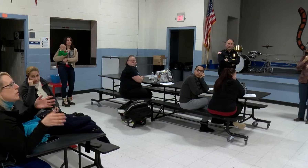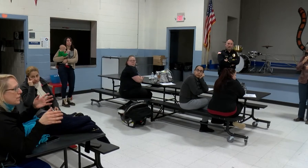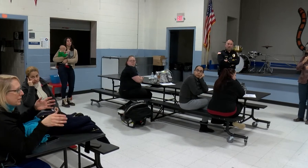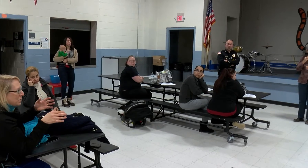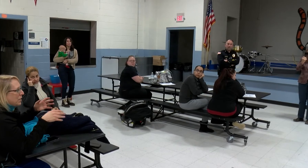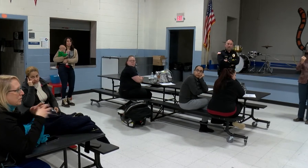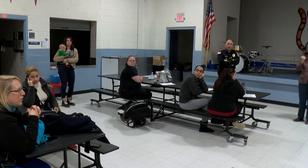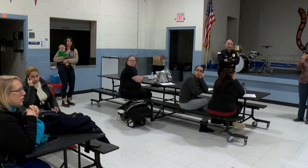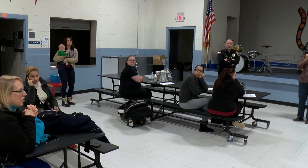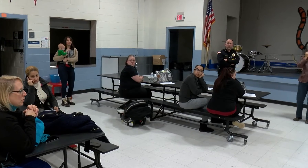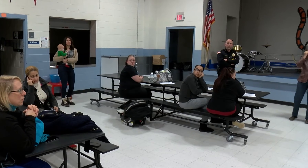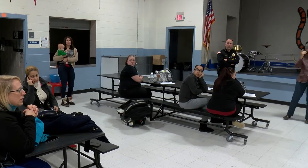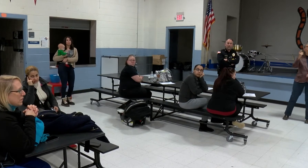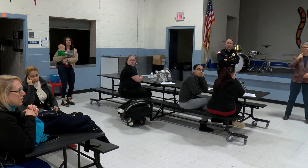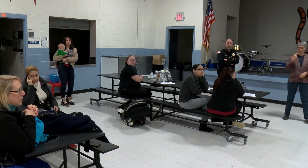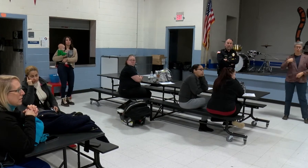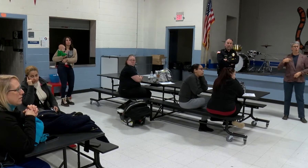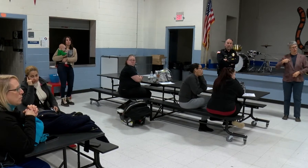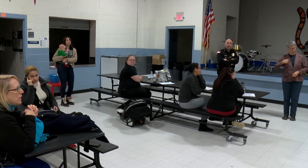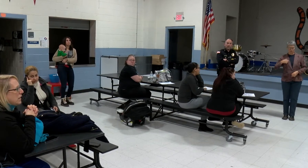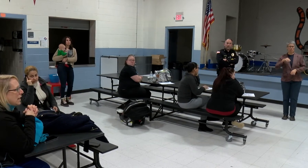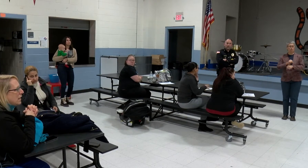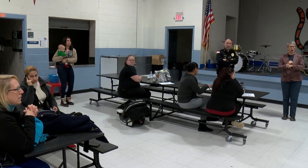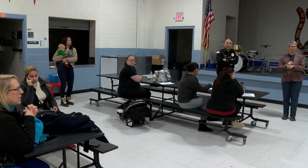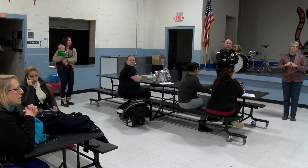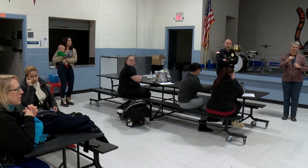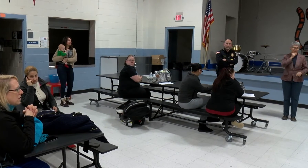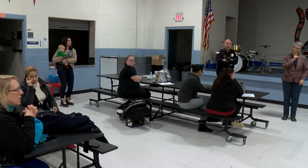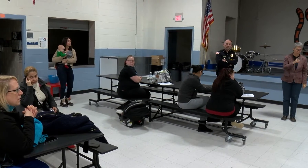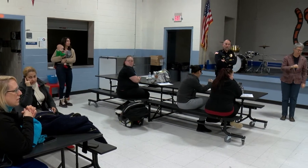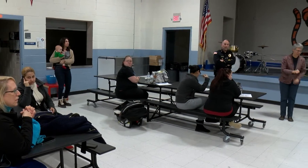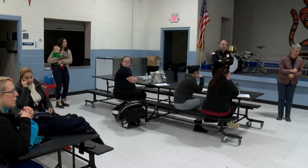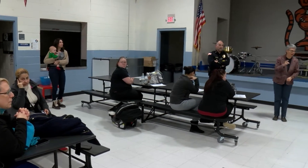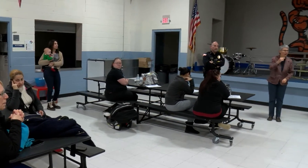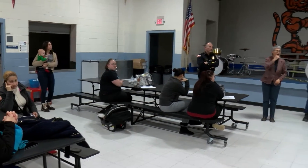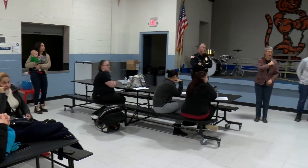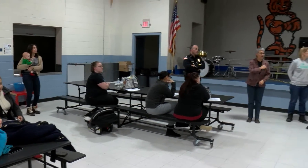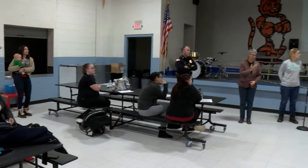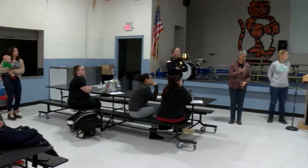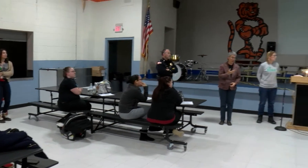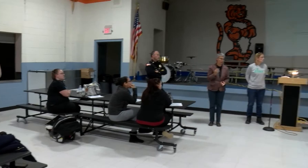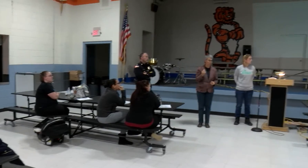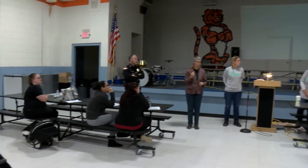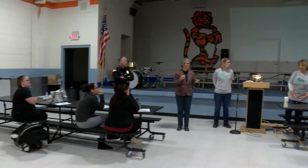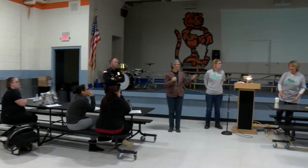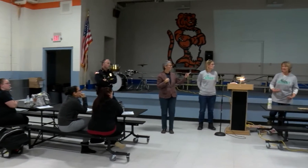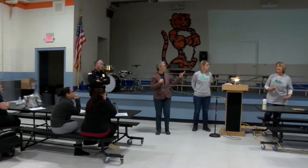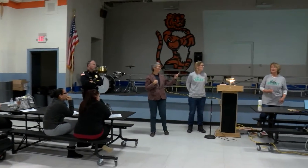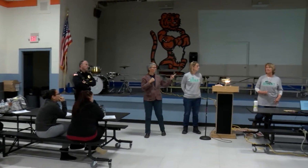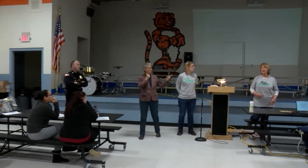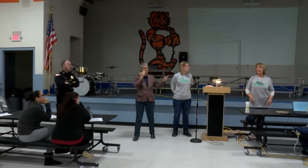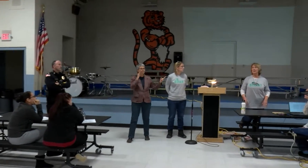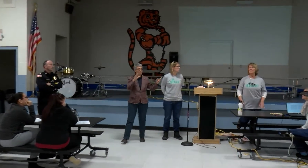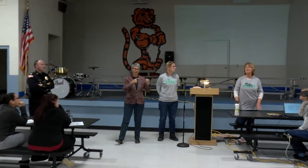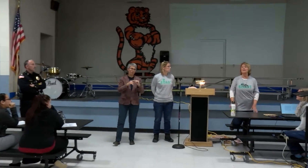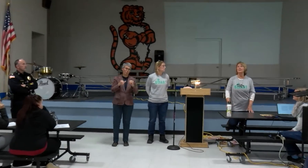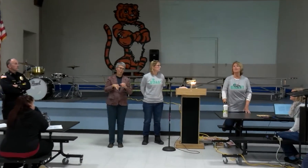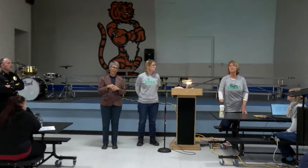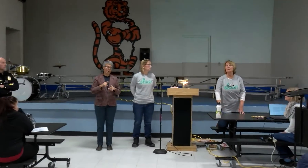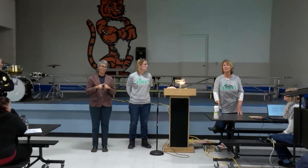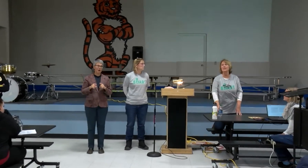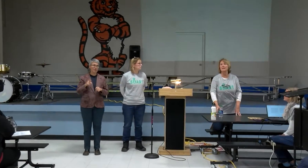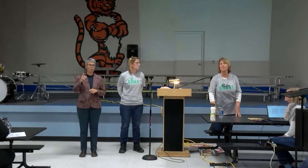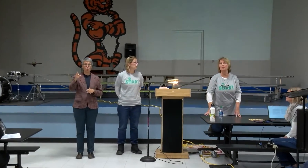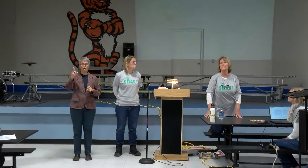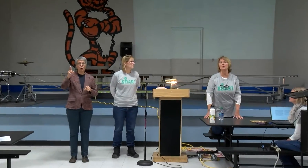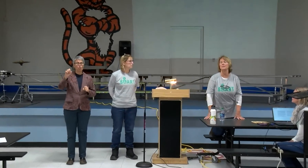were reported to be secured, but there still ends up being an accident. I don't have statistics on that, but I think as a parent, I would say,